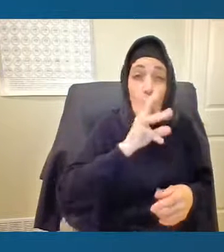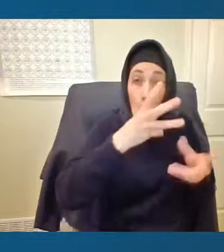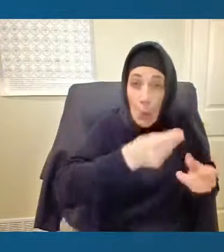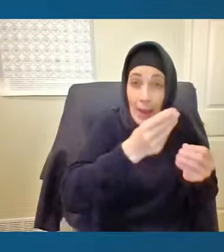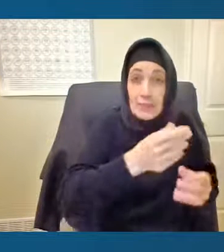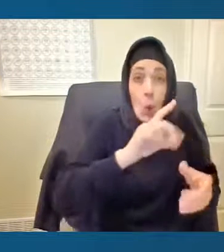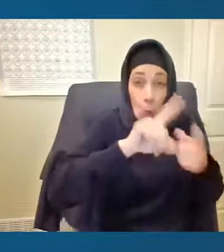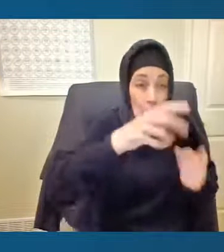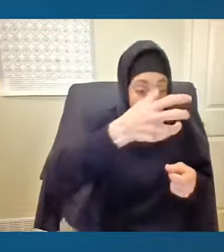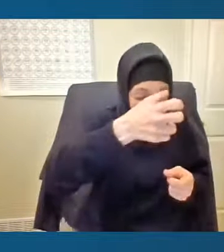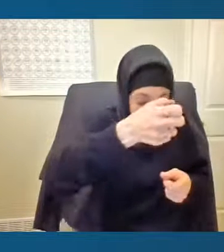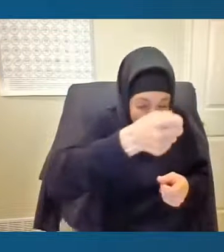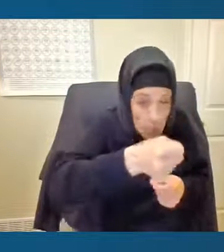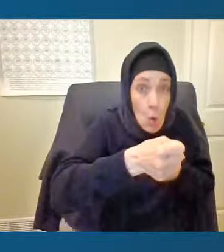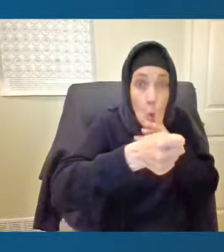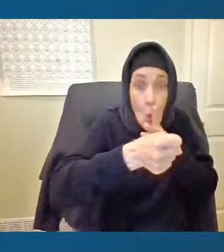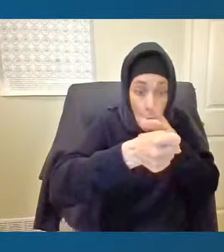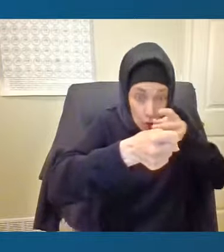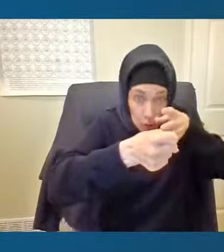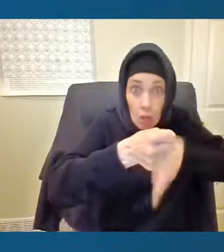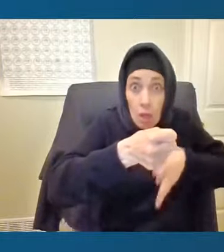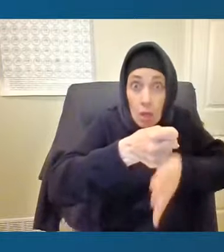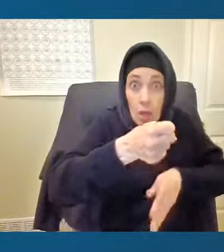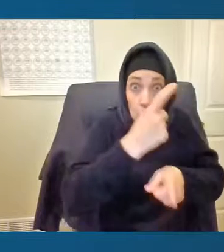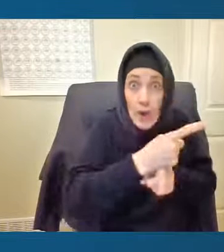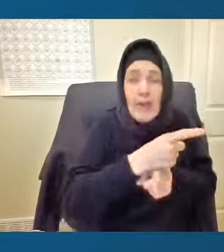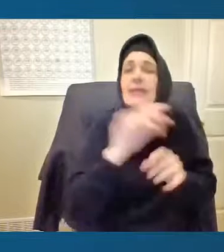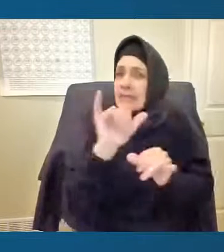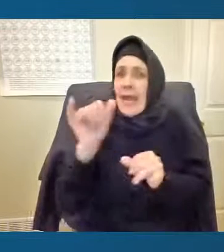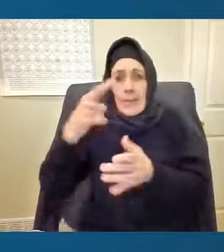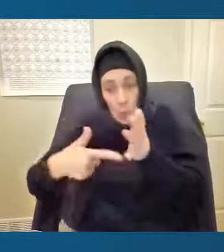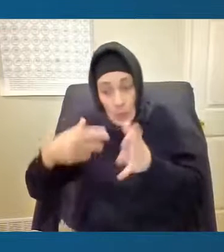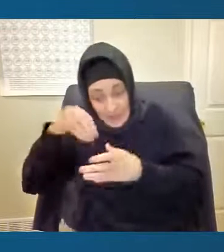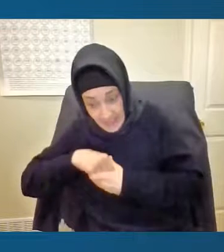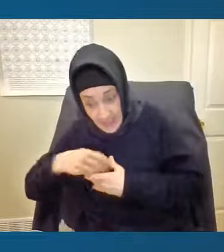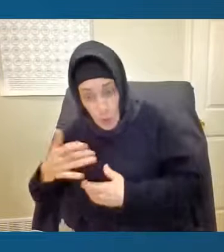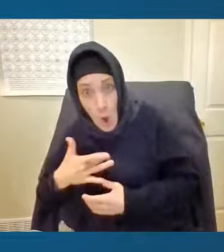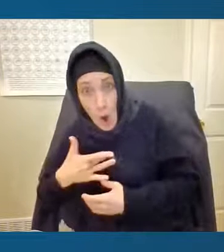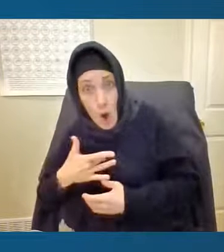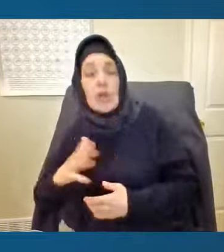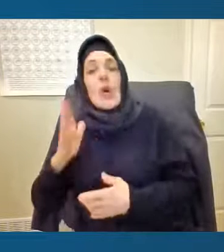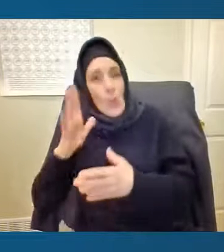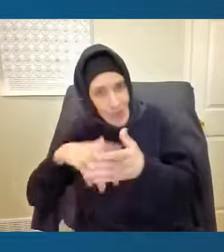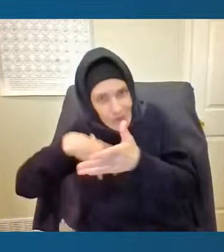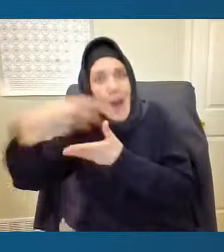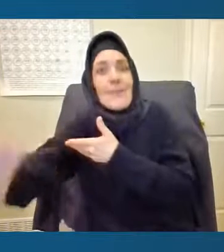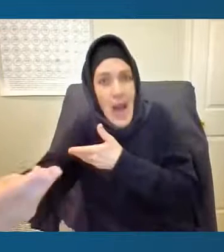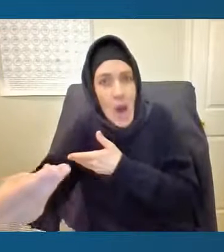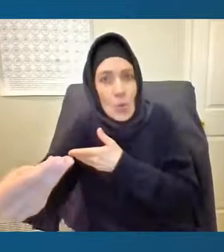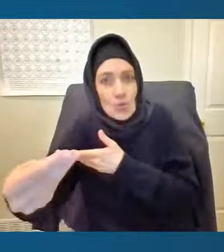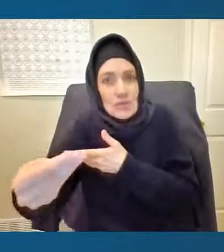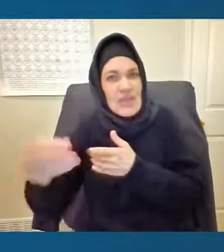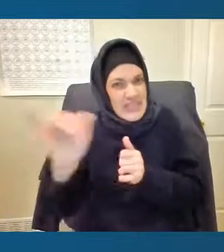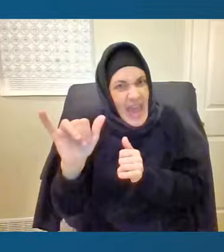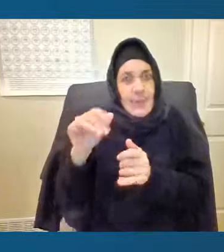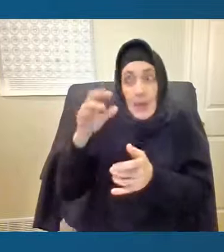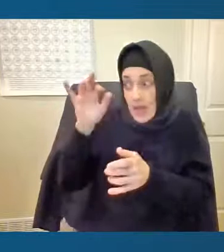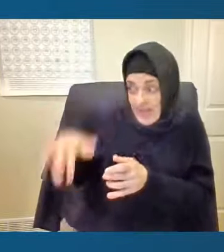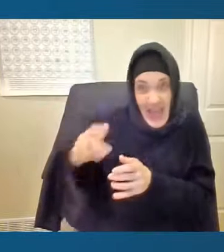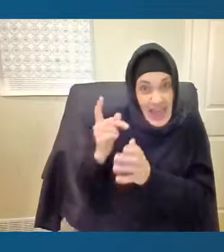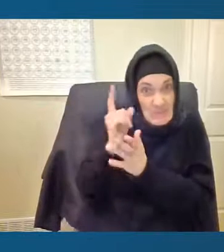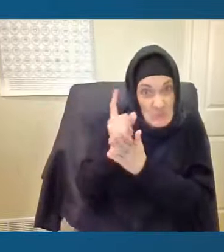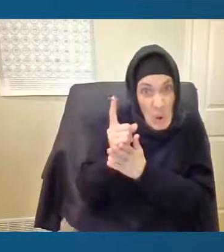say is that this dhikr, what it does, when you get yourself into a state of dhikr, when you get squeezed,